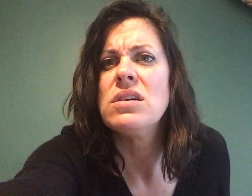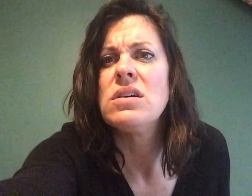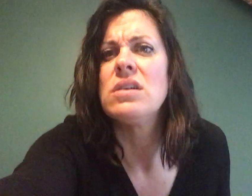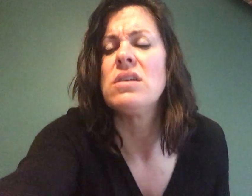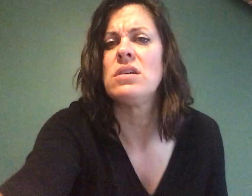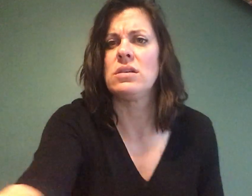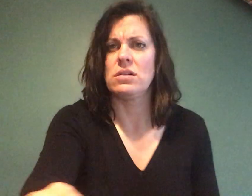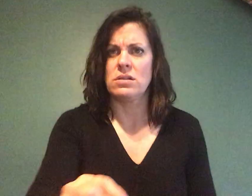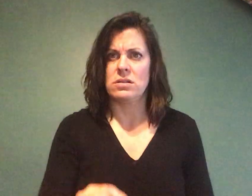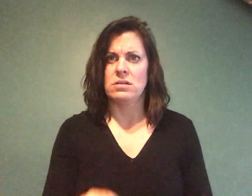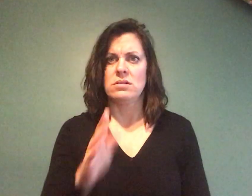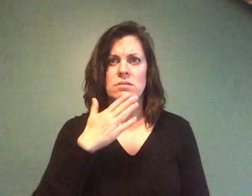Look at that.